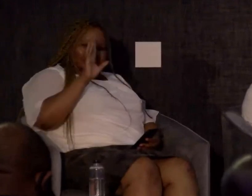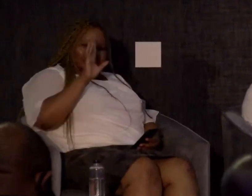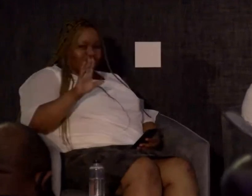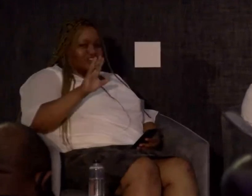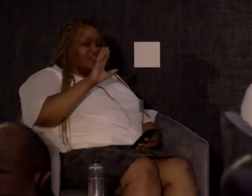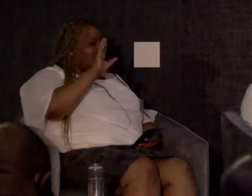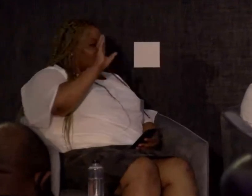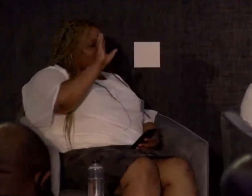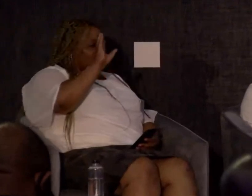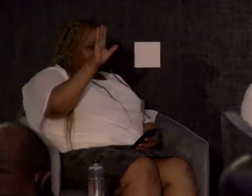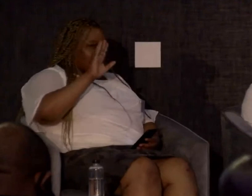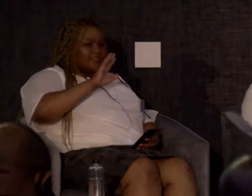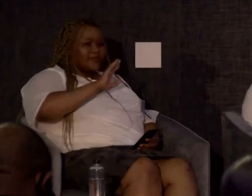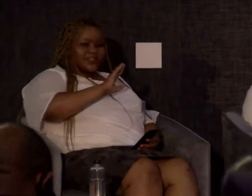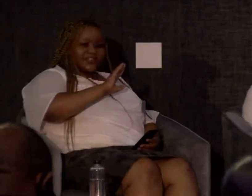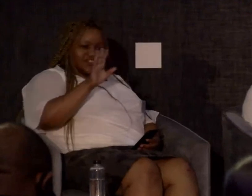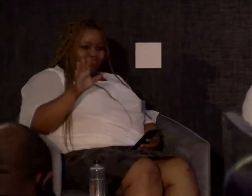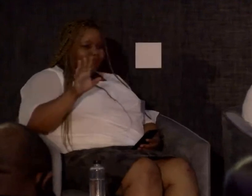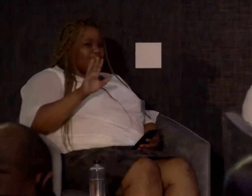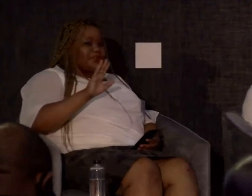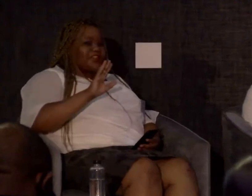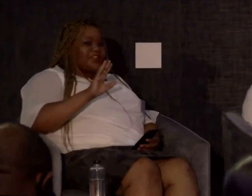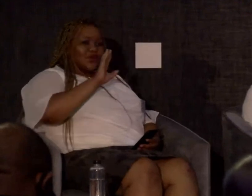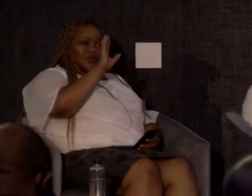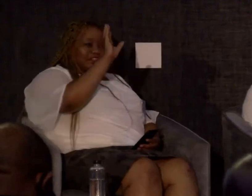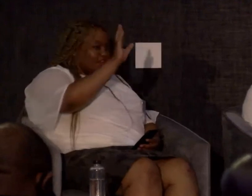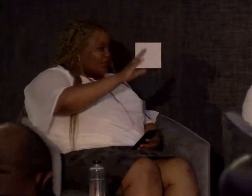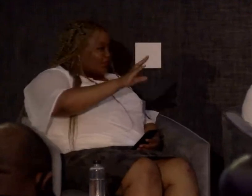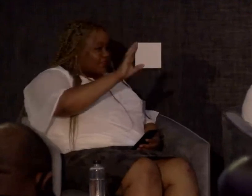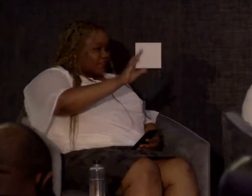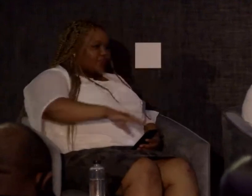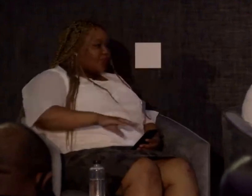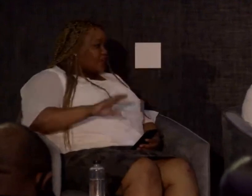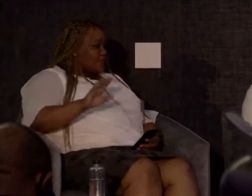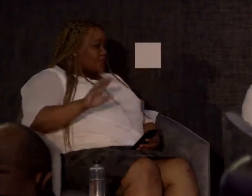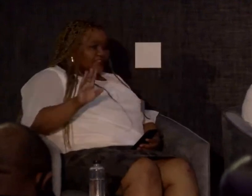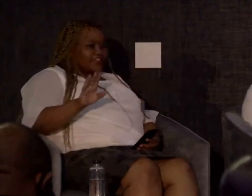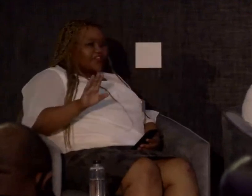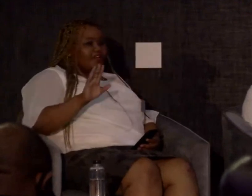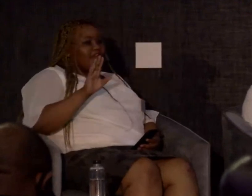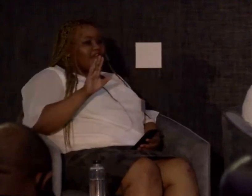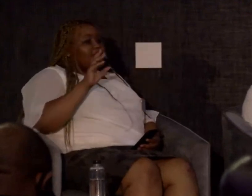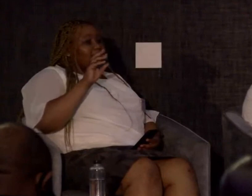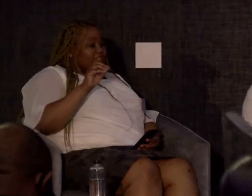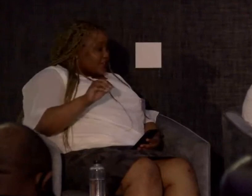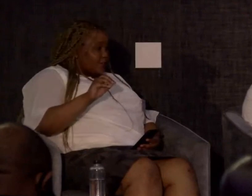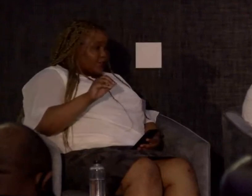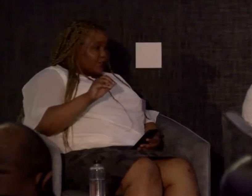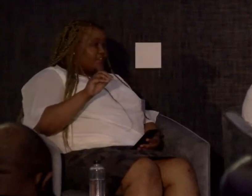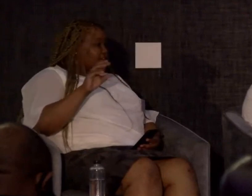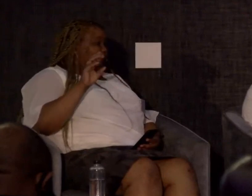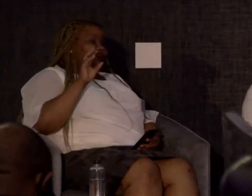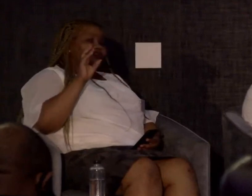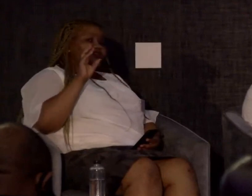was a structure, we need politics, we need a structure of government, we need the structure of companies, etc. There was a need for